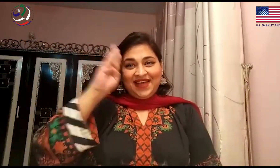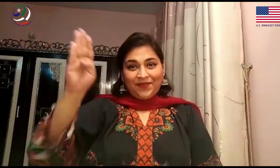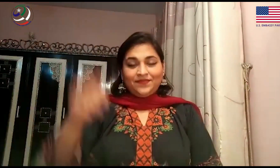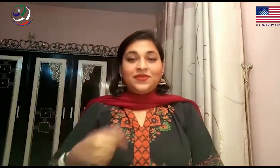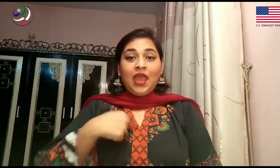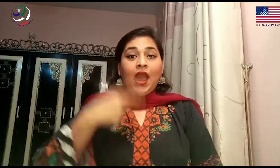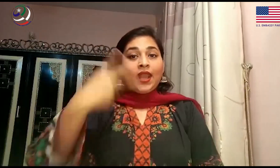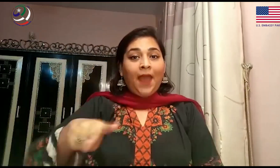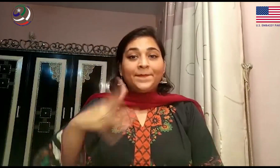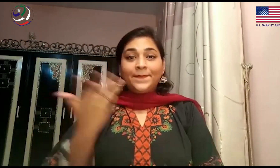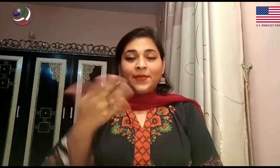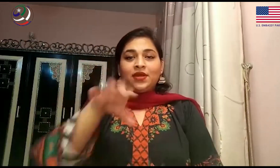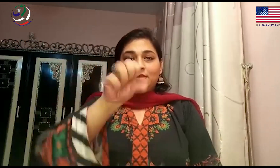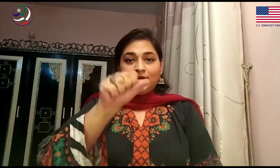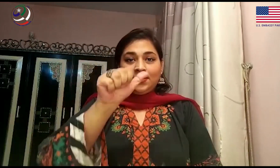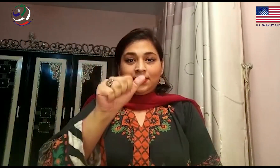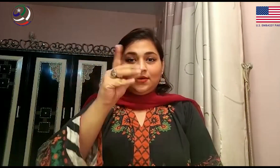Hello, my name is Sadaf.